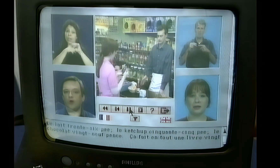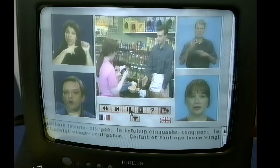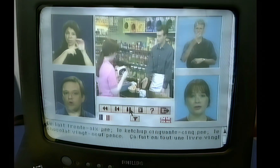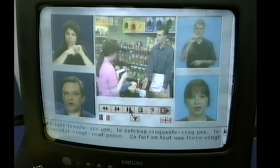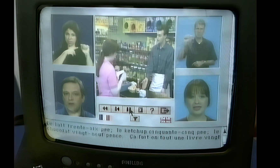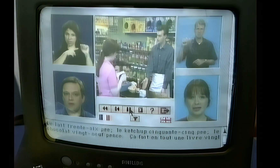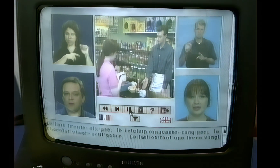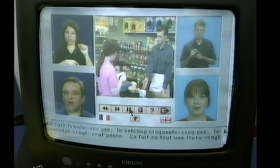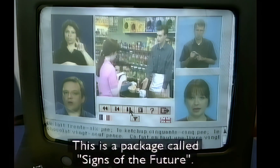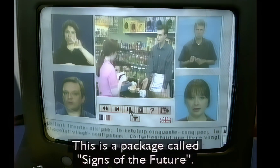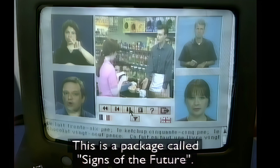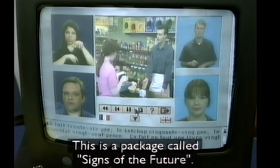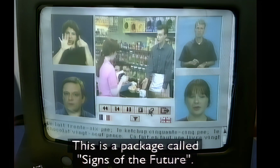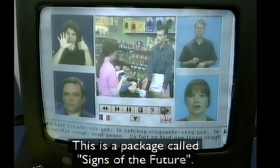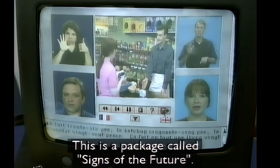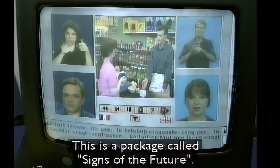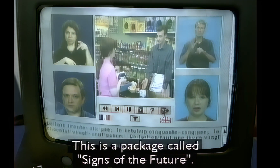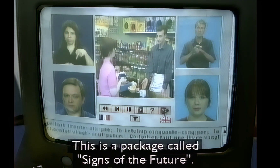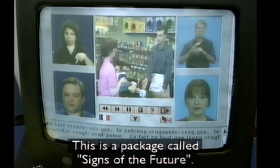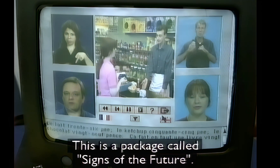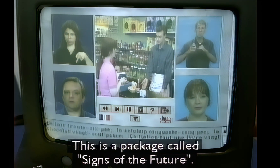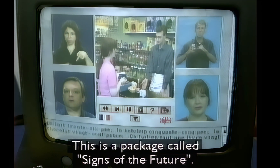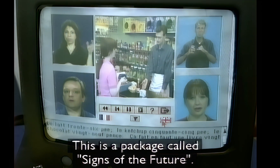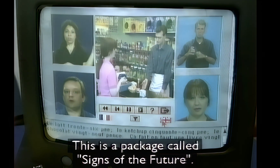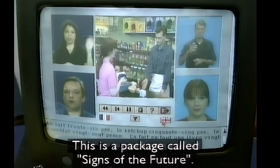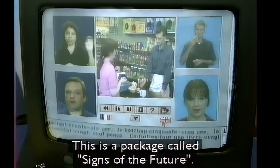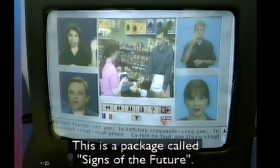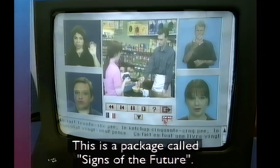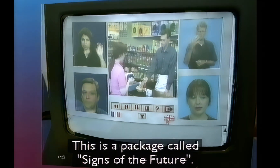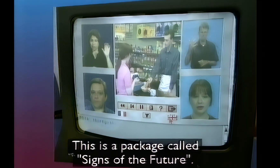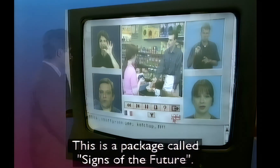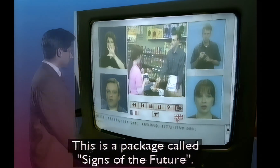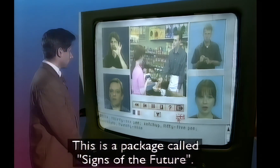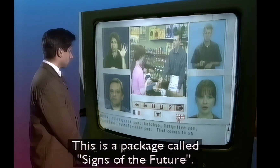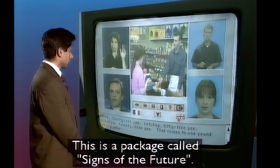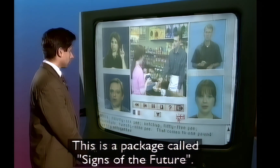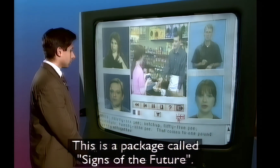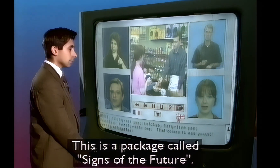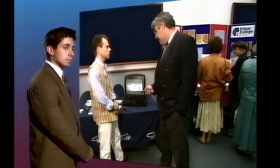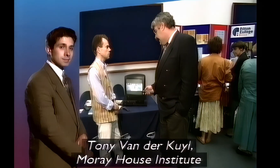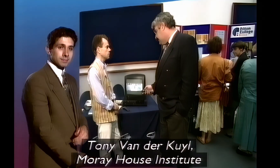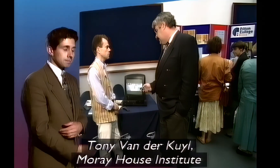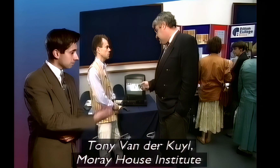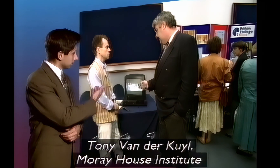Le lait, 36 pence. This is a package called Signs of the Future. It's designed as